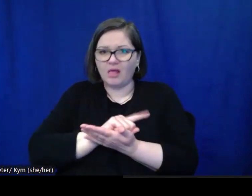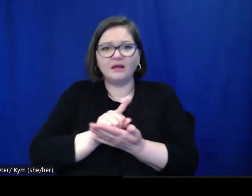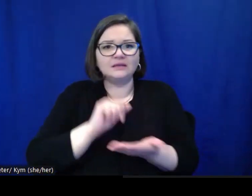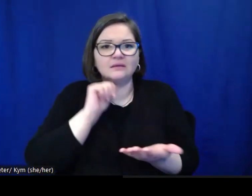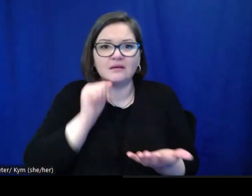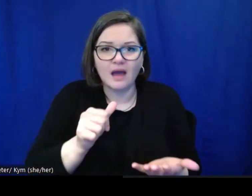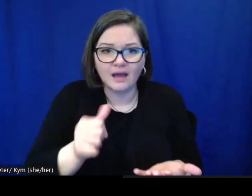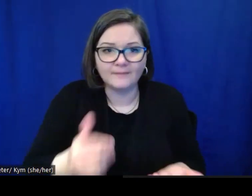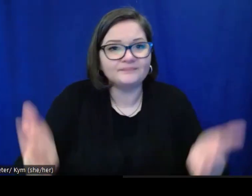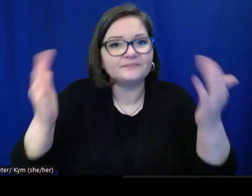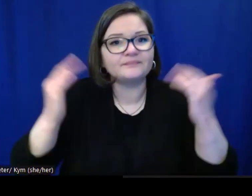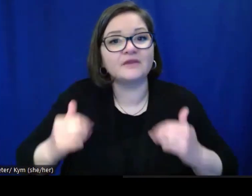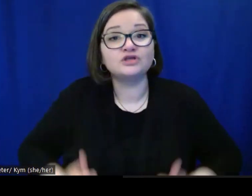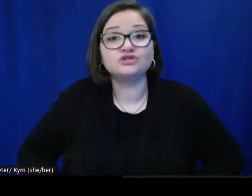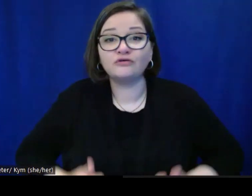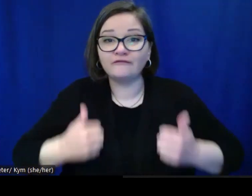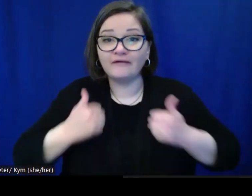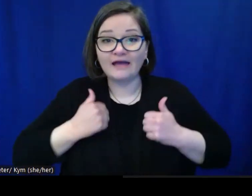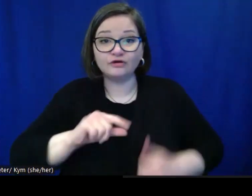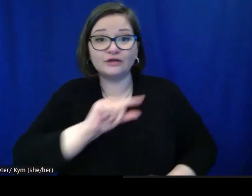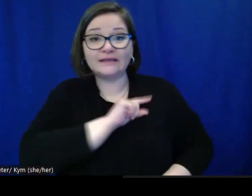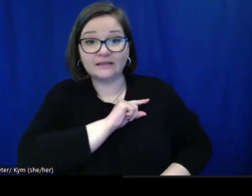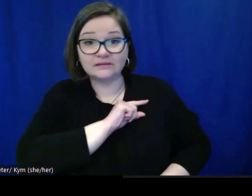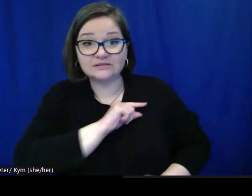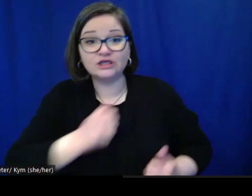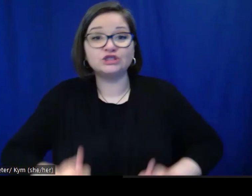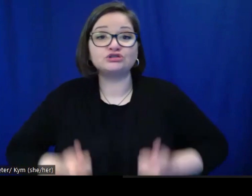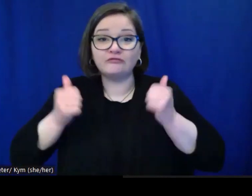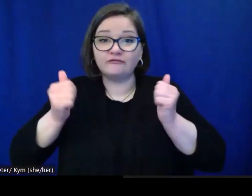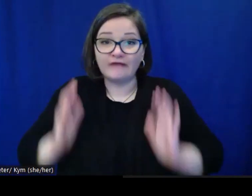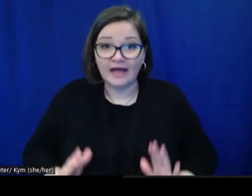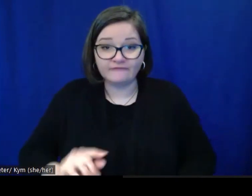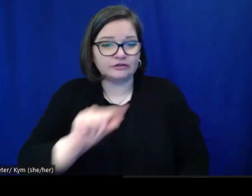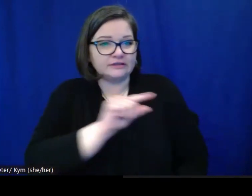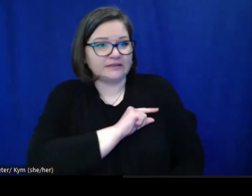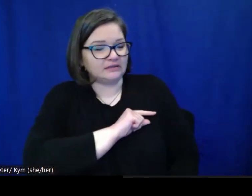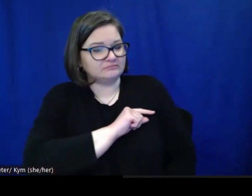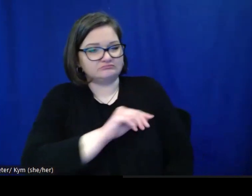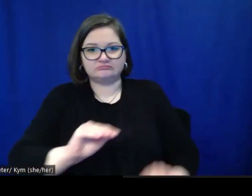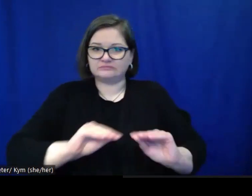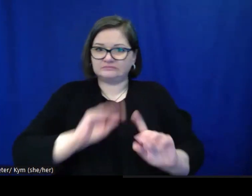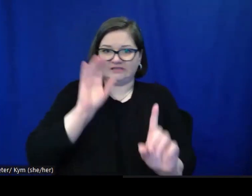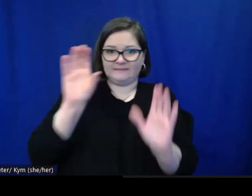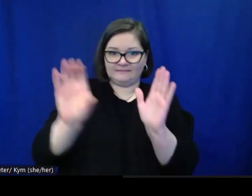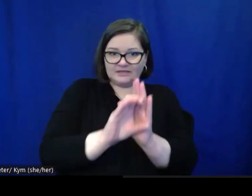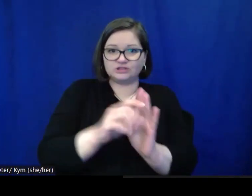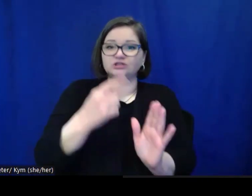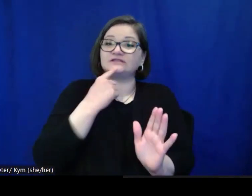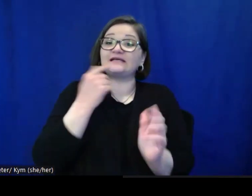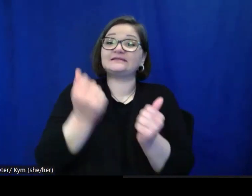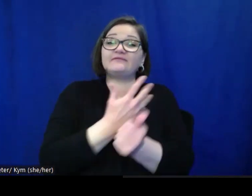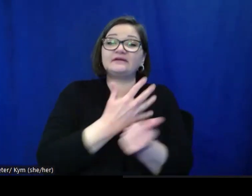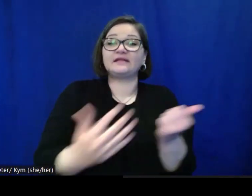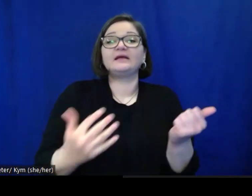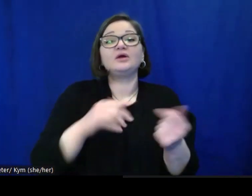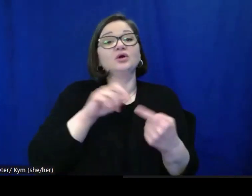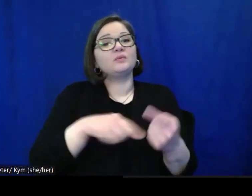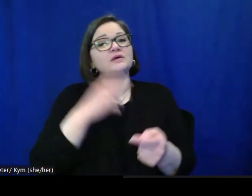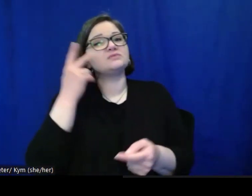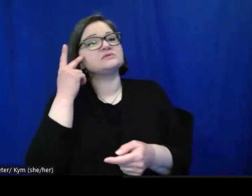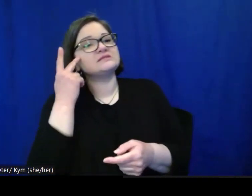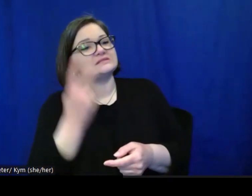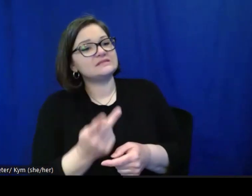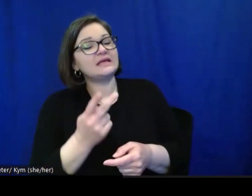Survivor's guilt. This is exactly what it is. I mean, the picture says it all. When you are looking at all the names of the people who